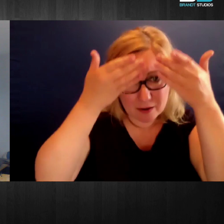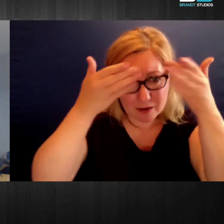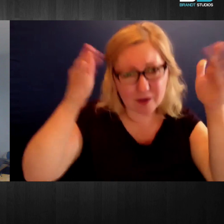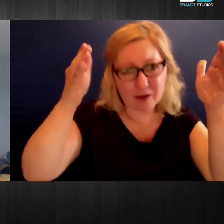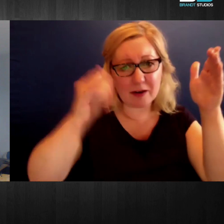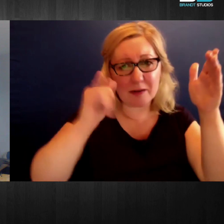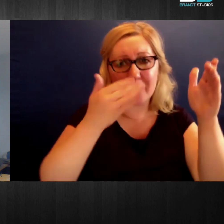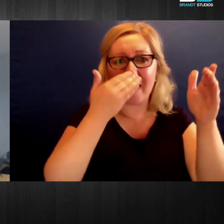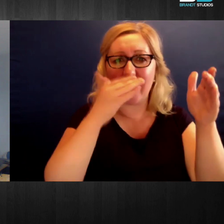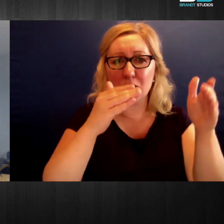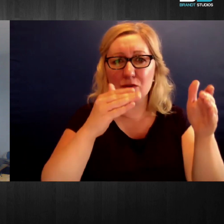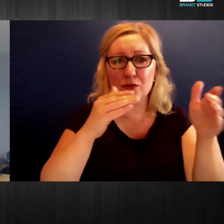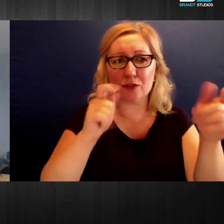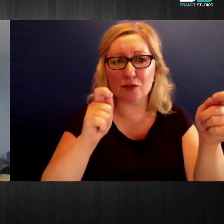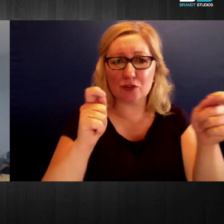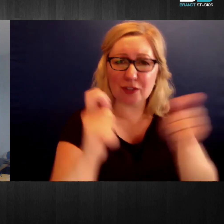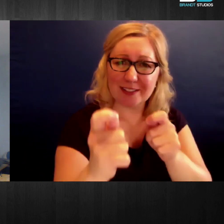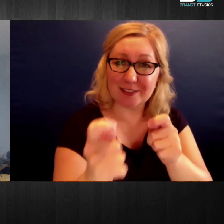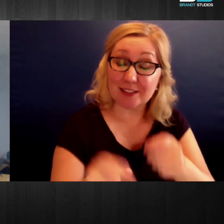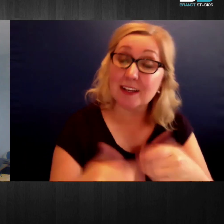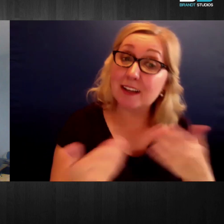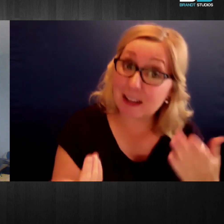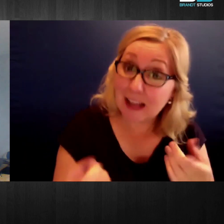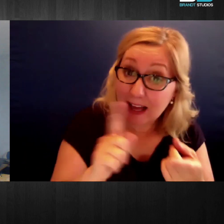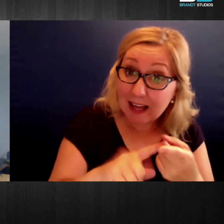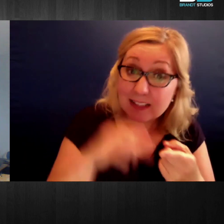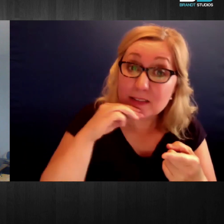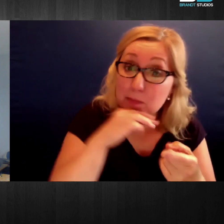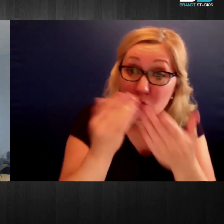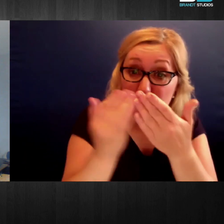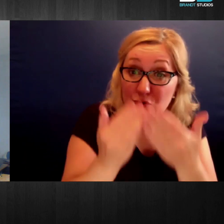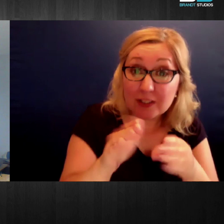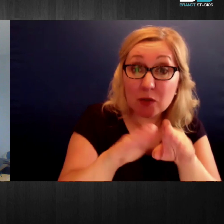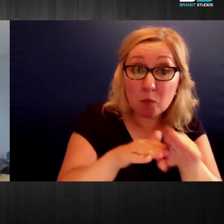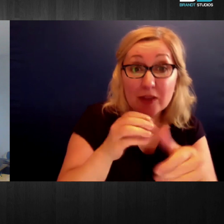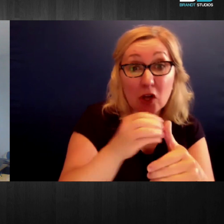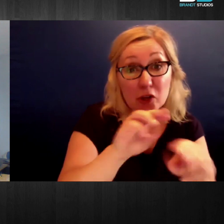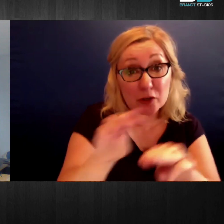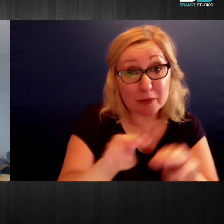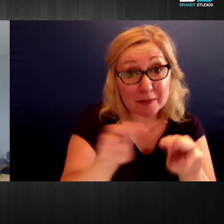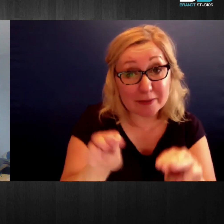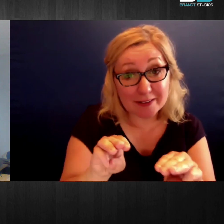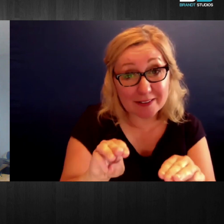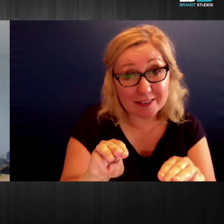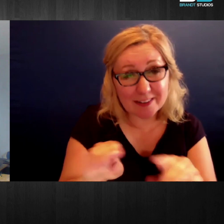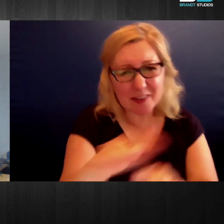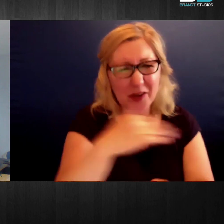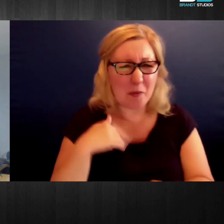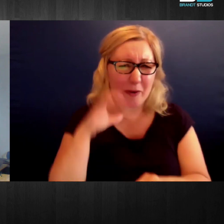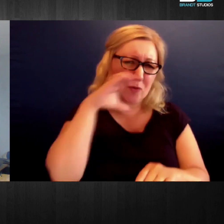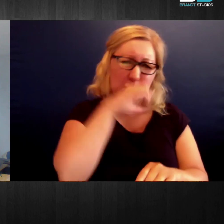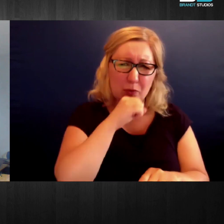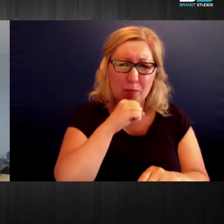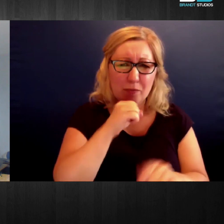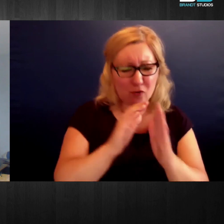this perspective that reading is a solitary experience, that it's something that one does